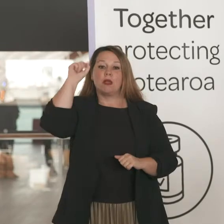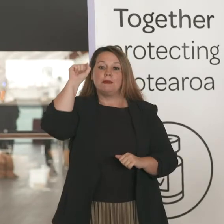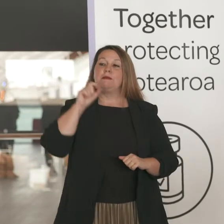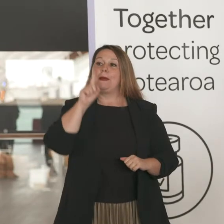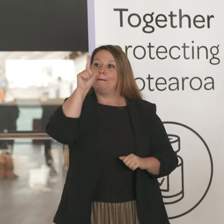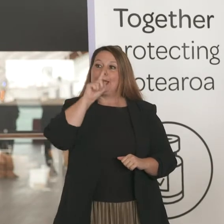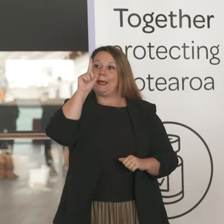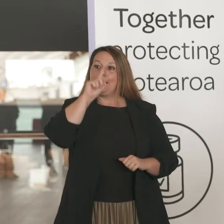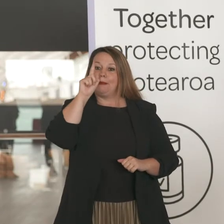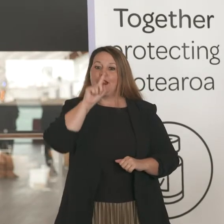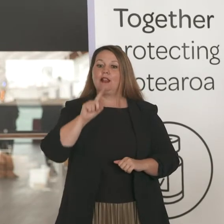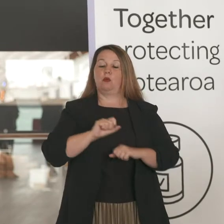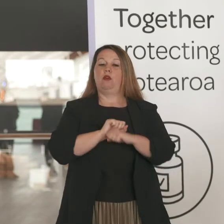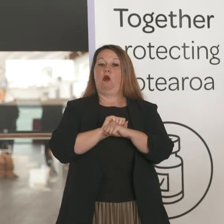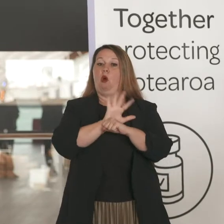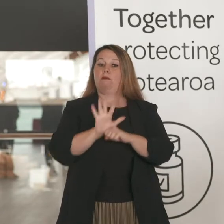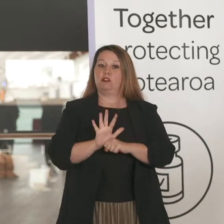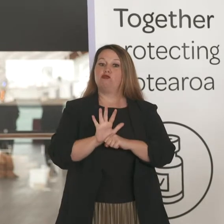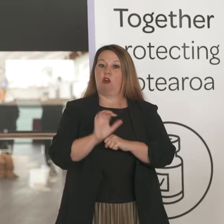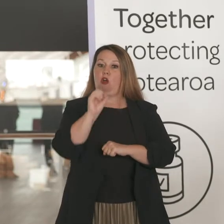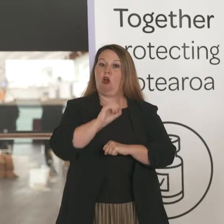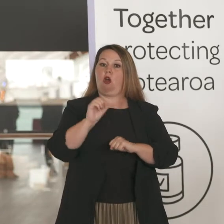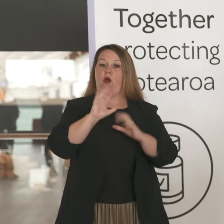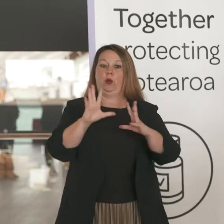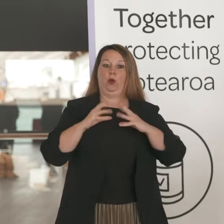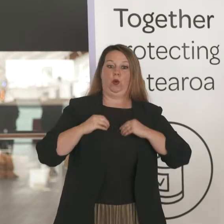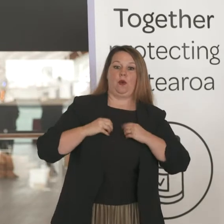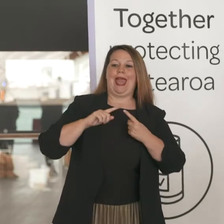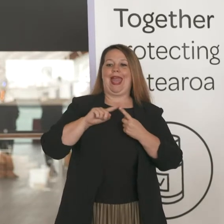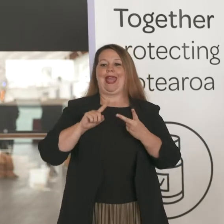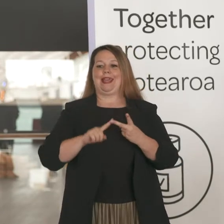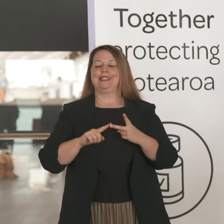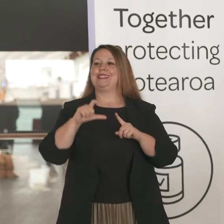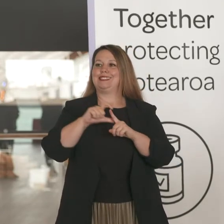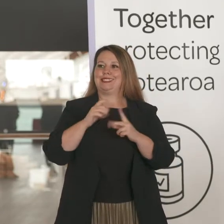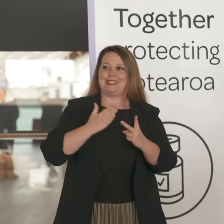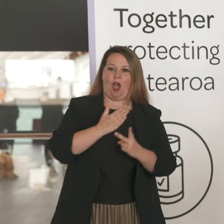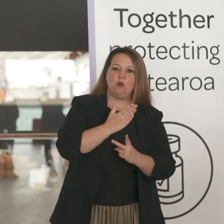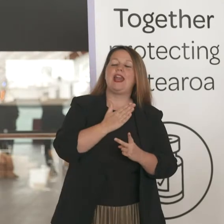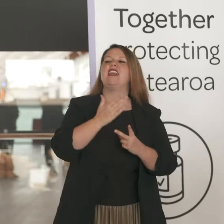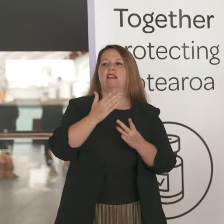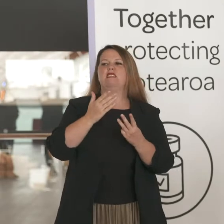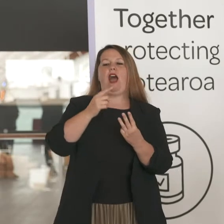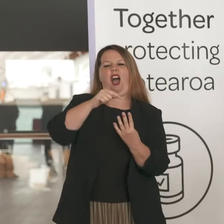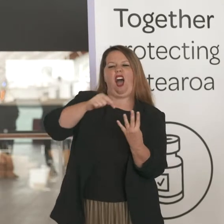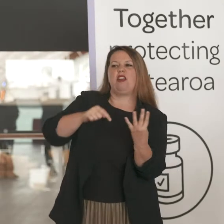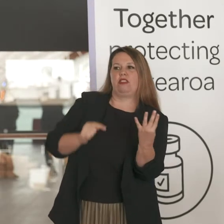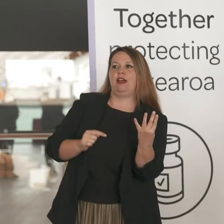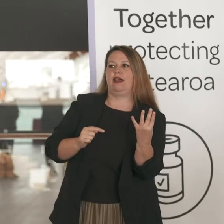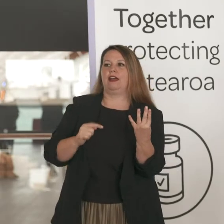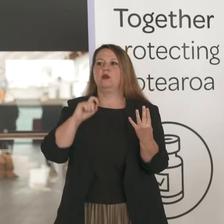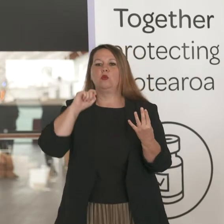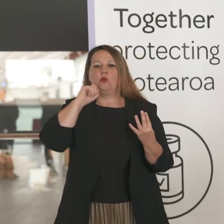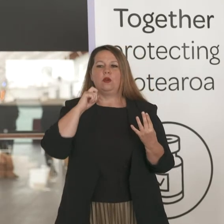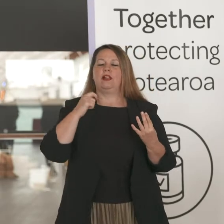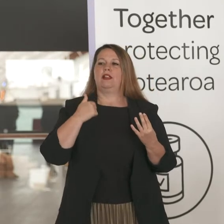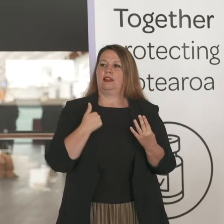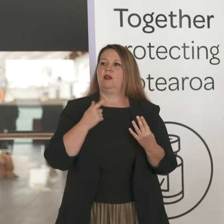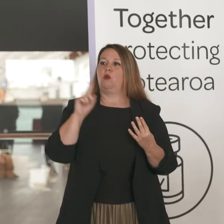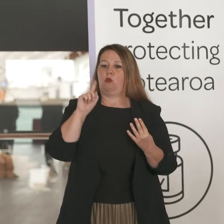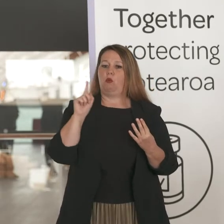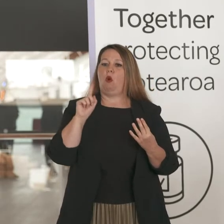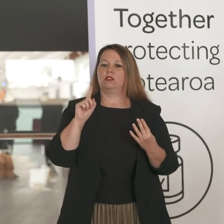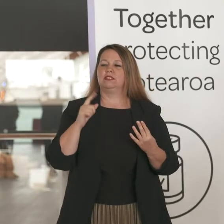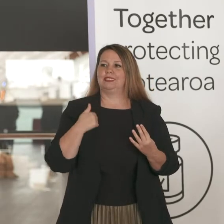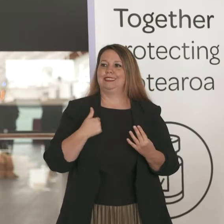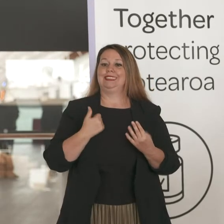very unwell with Omicron and Delta and other previous strains of COVID-19 after 7 days.